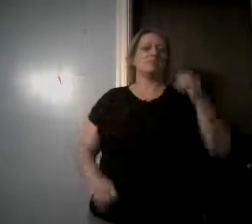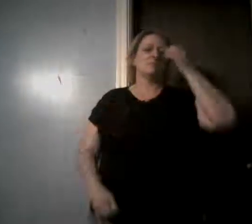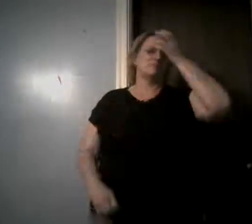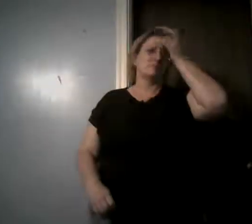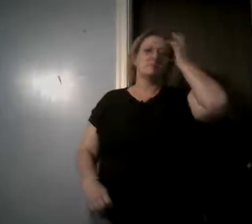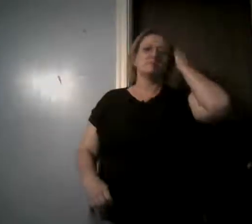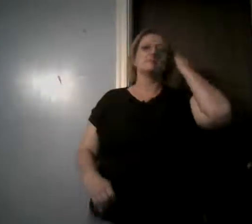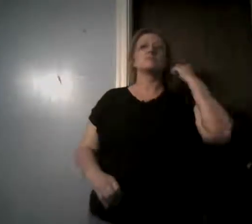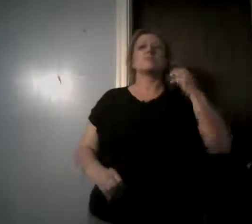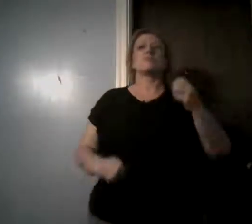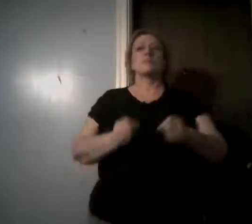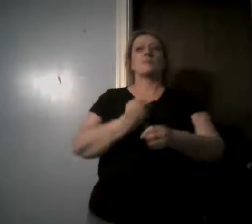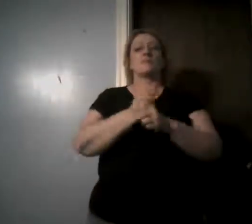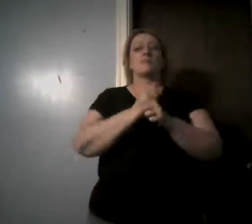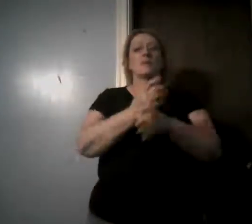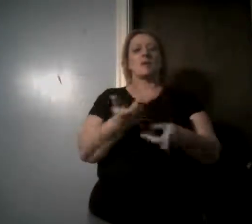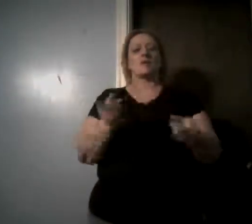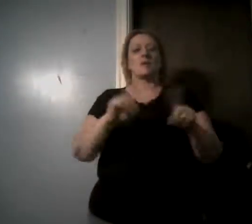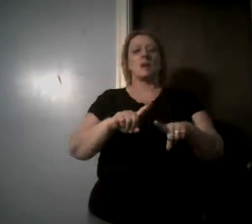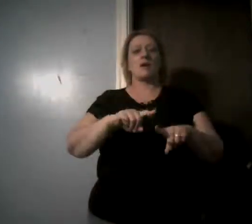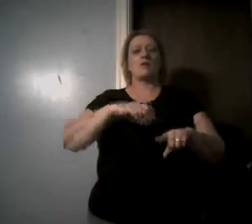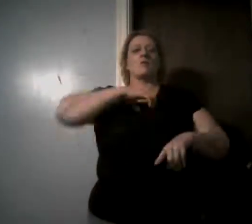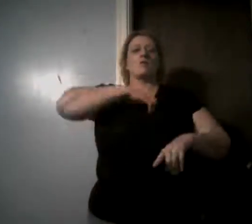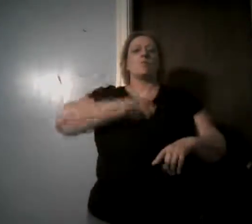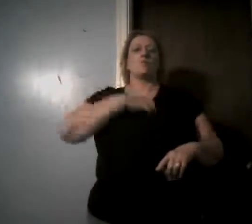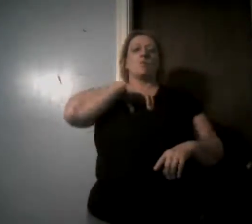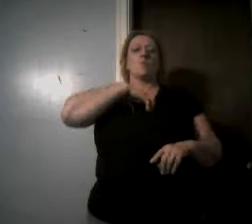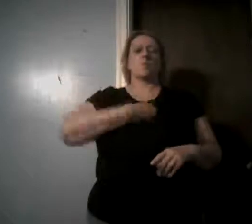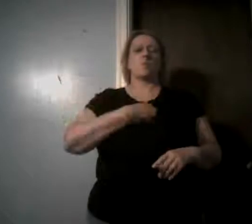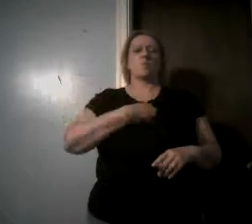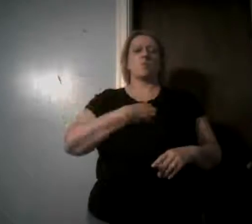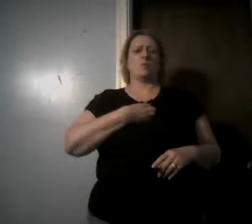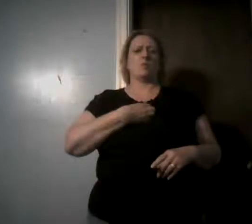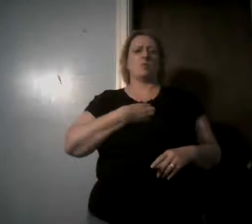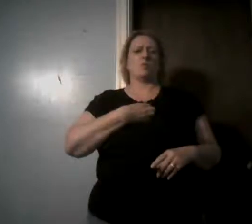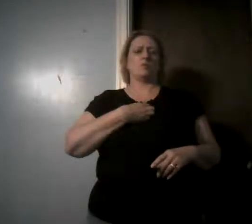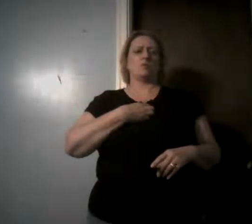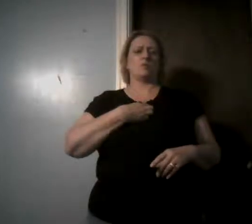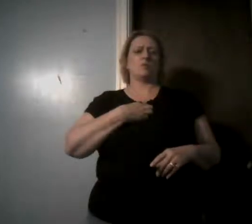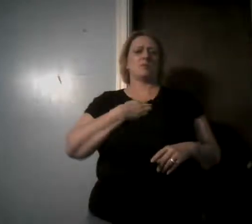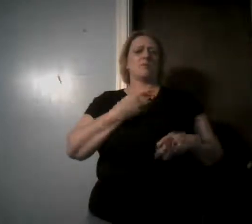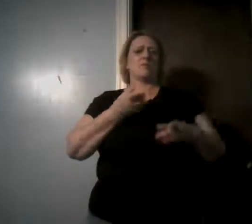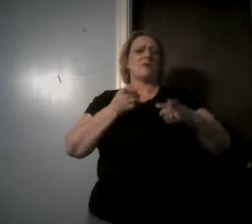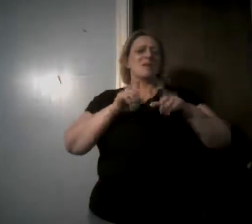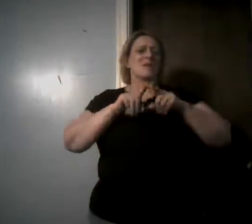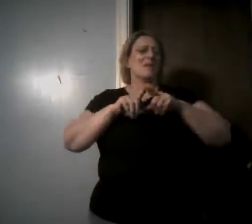can be caused by colds, causing the air to swell, trapping fluid inside your ear.